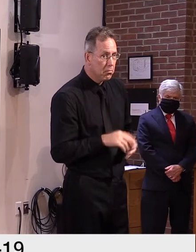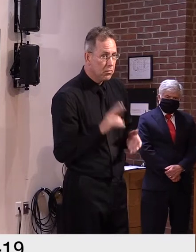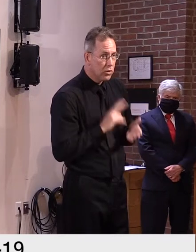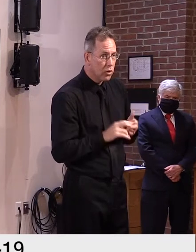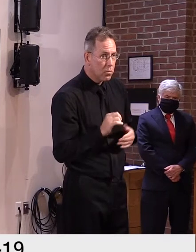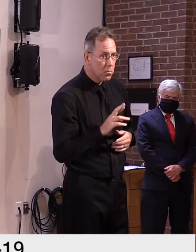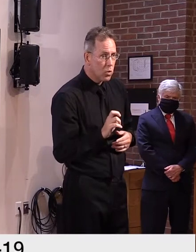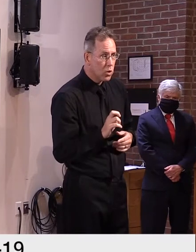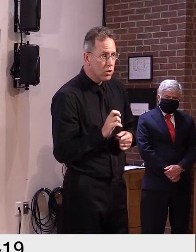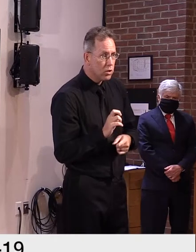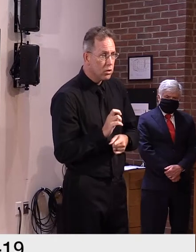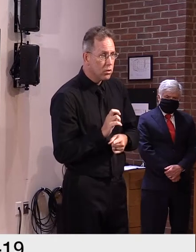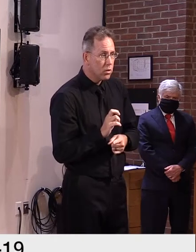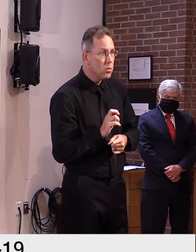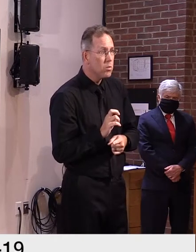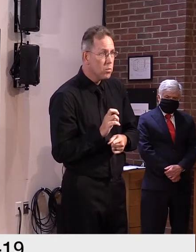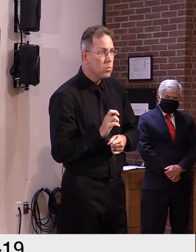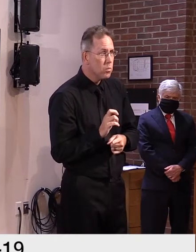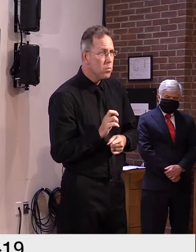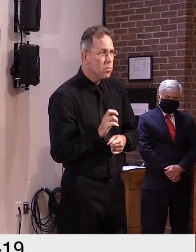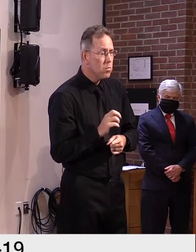I believe Secretary Moore is on the line.